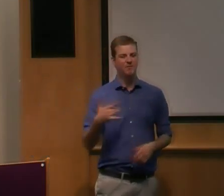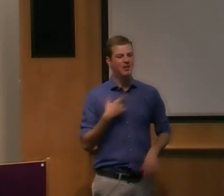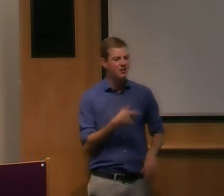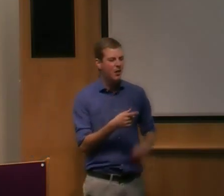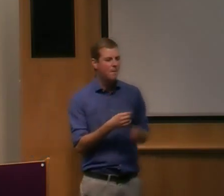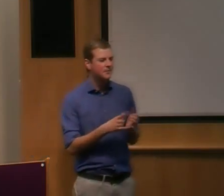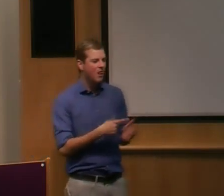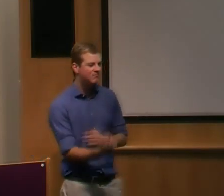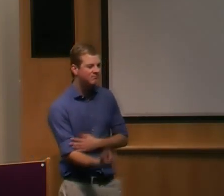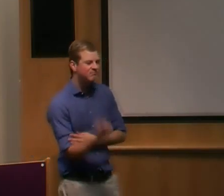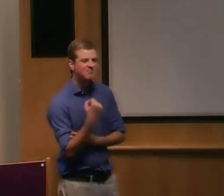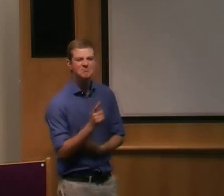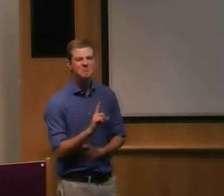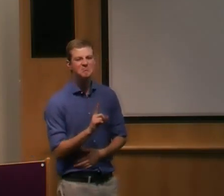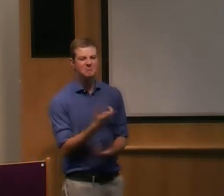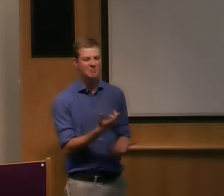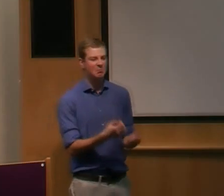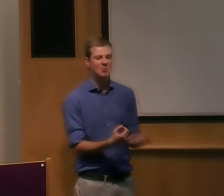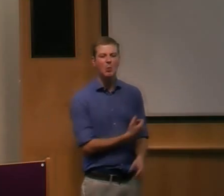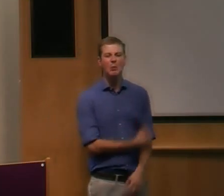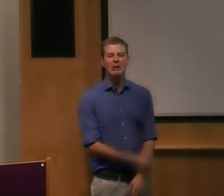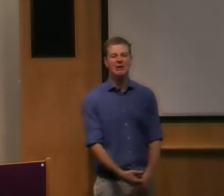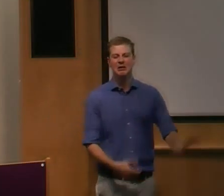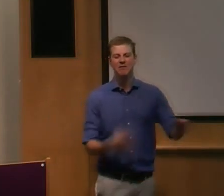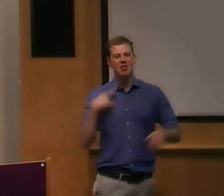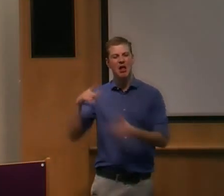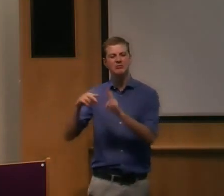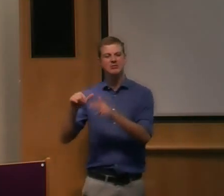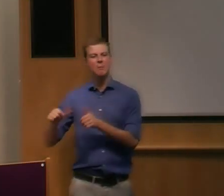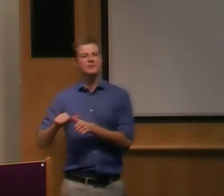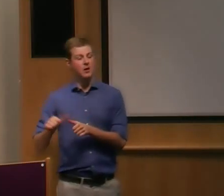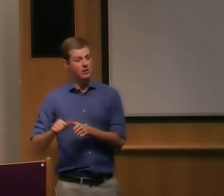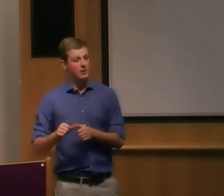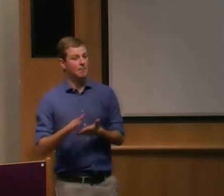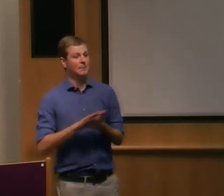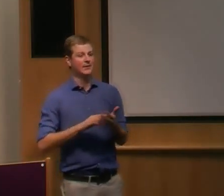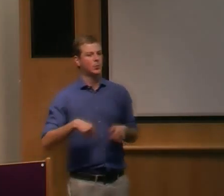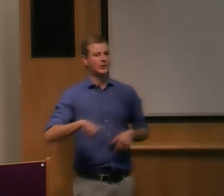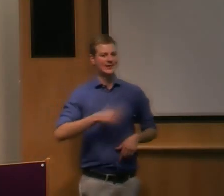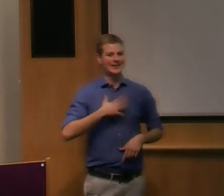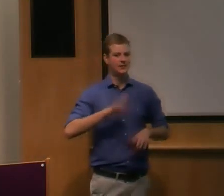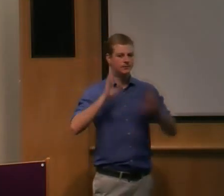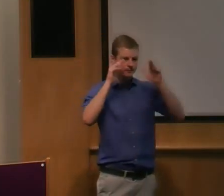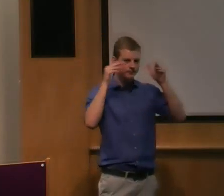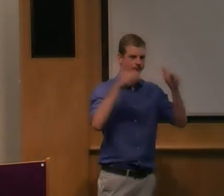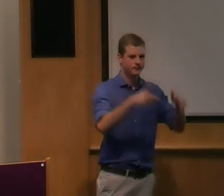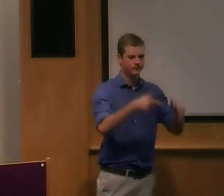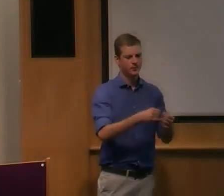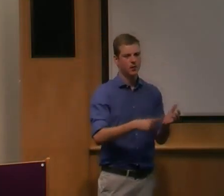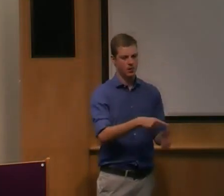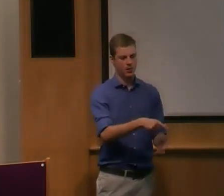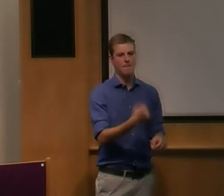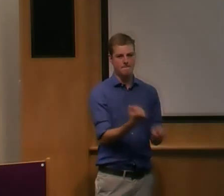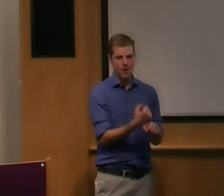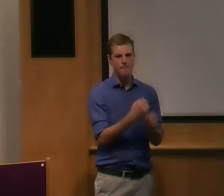because I think they don't feel that ESL is something that's worth holding on to. I think they feel things